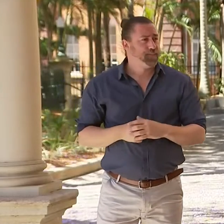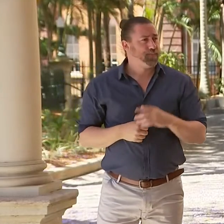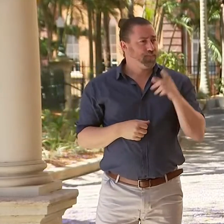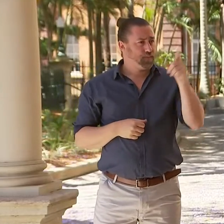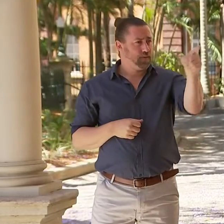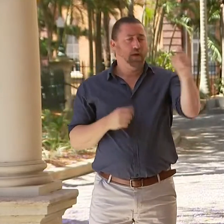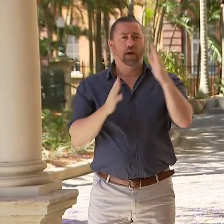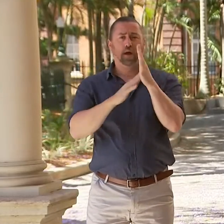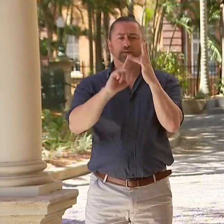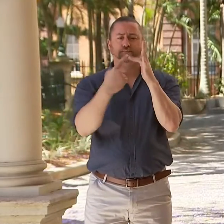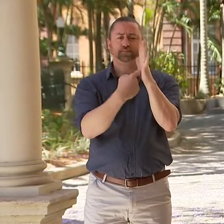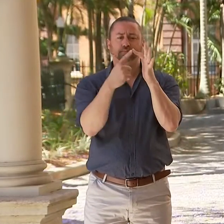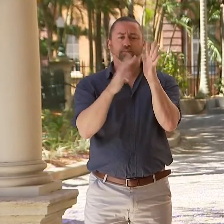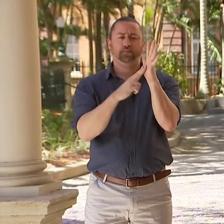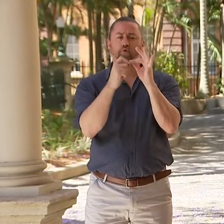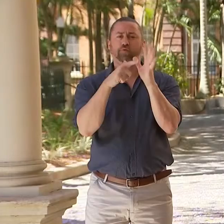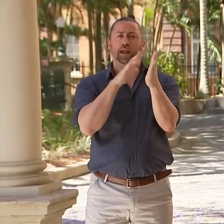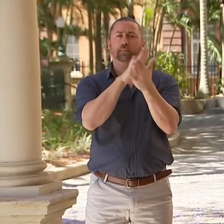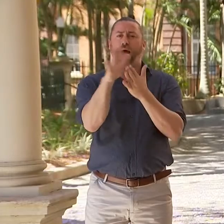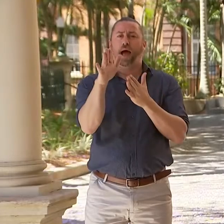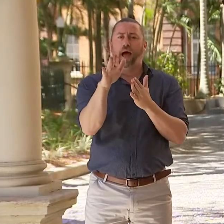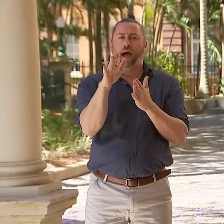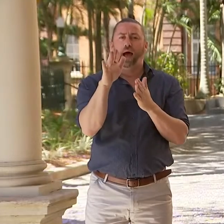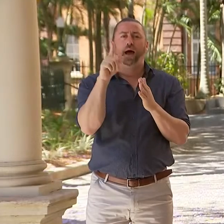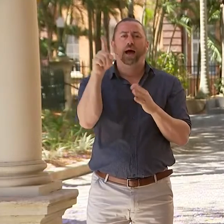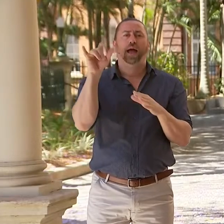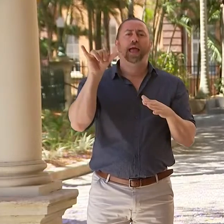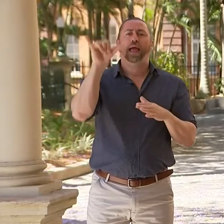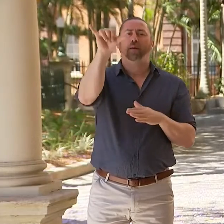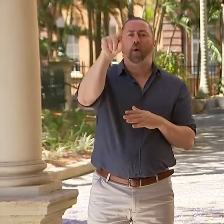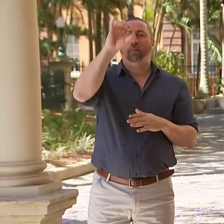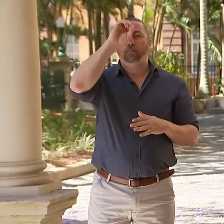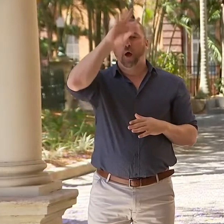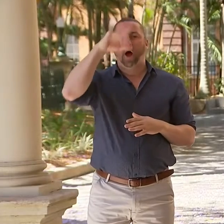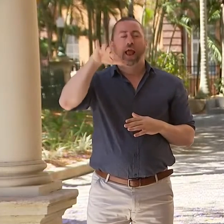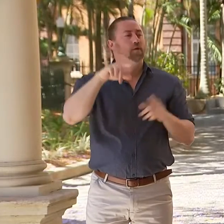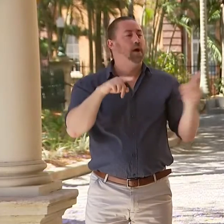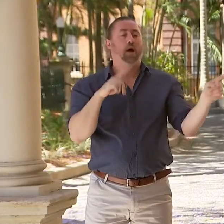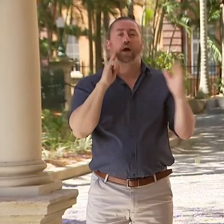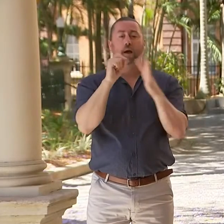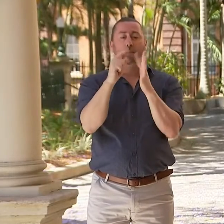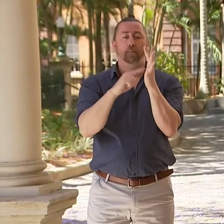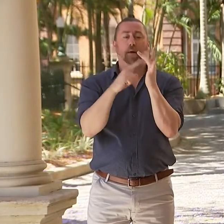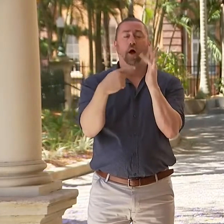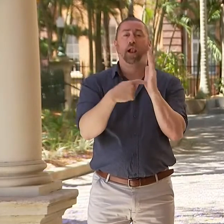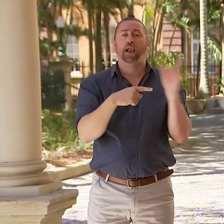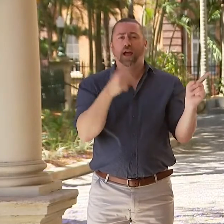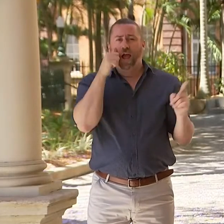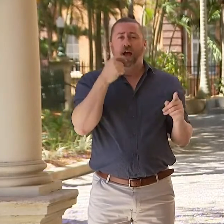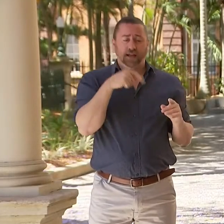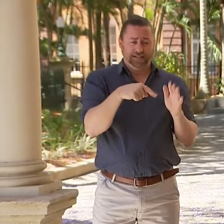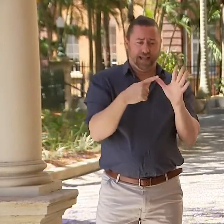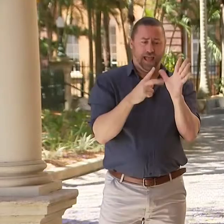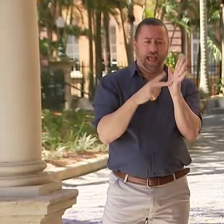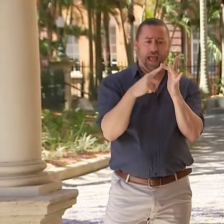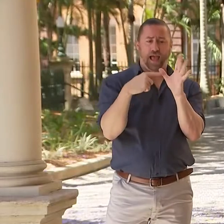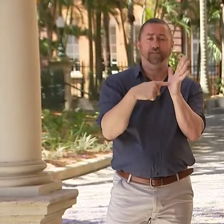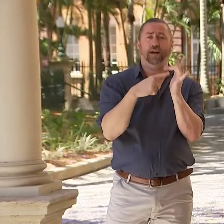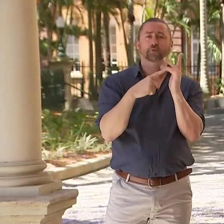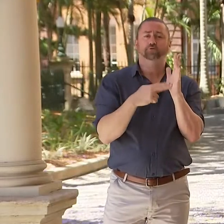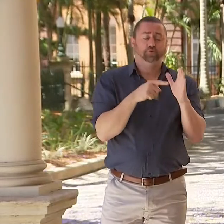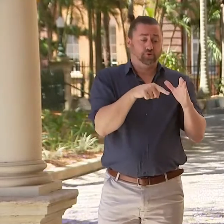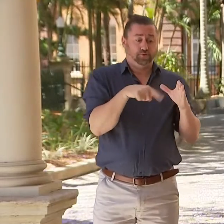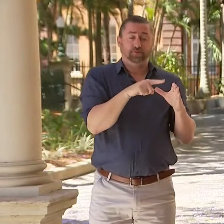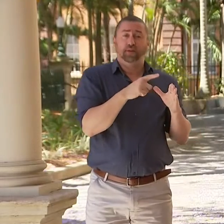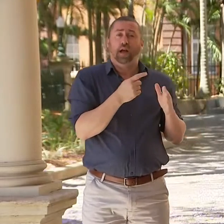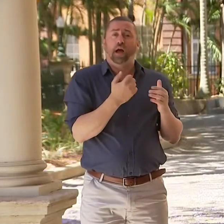the Moranbah airport? Yes. Yeah, so that was one of those pilots, you know, our aviation cluster that we haven't had any cases the